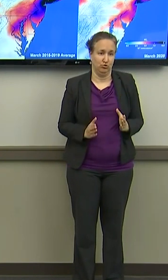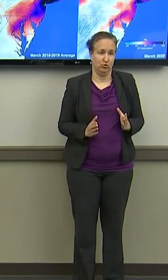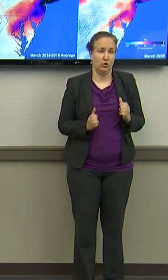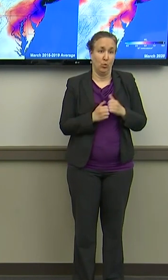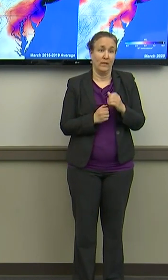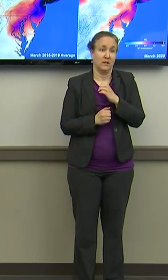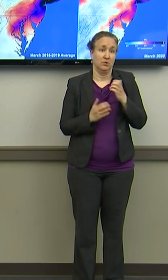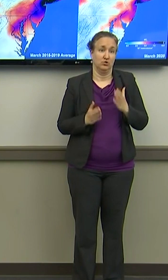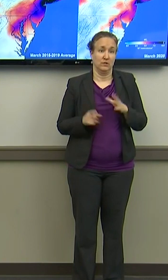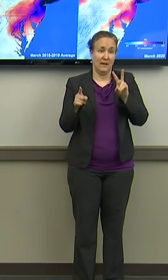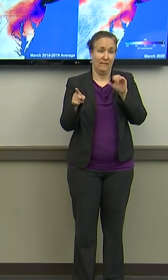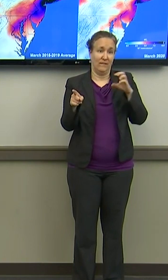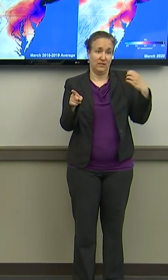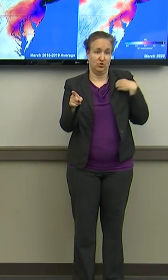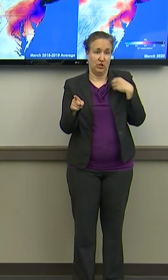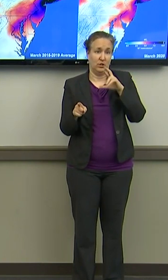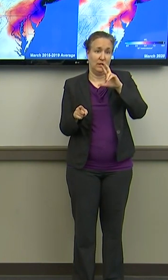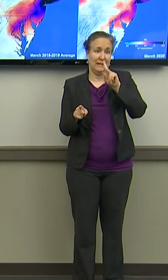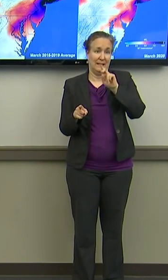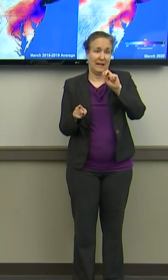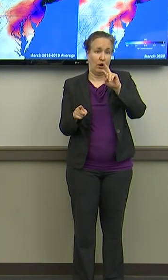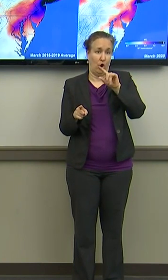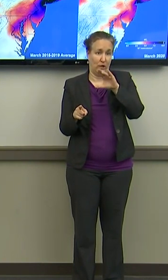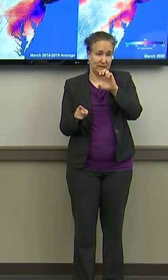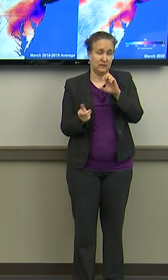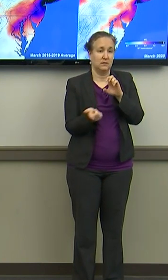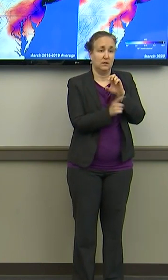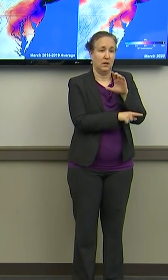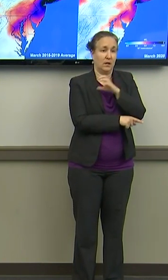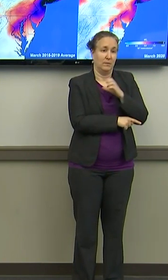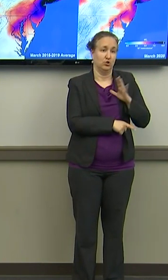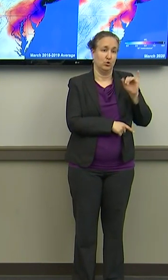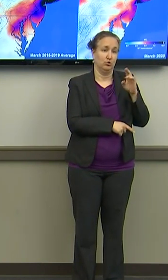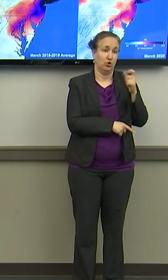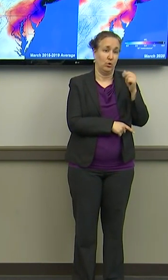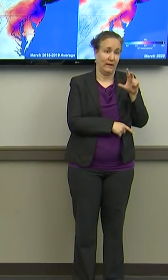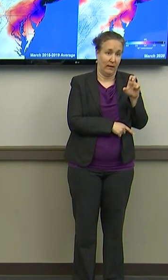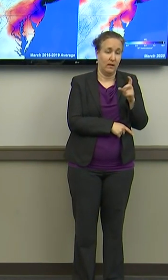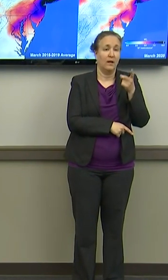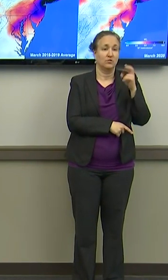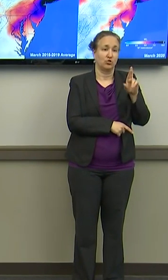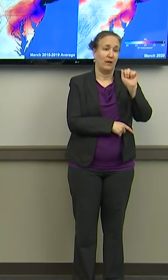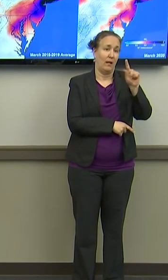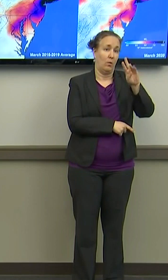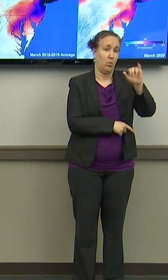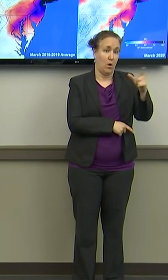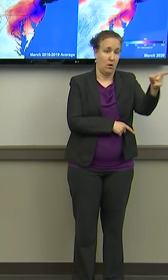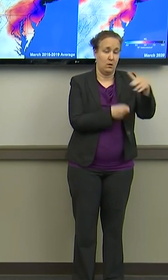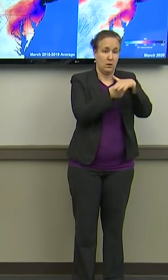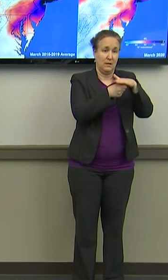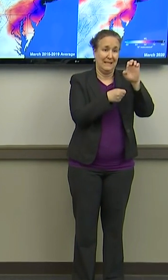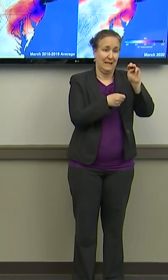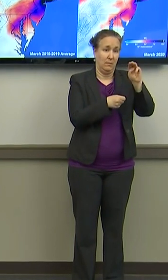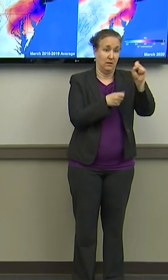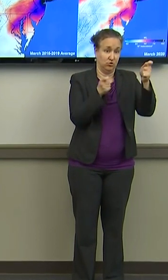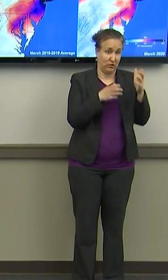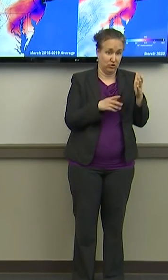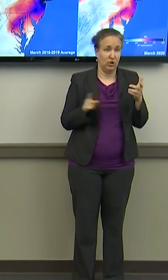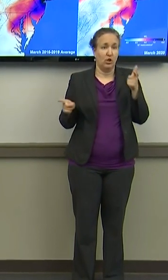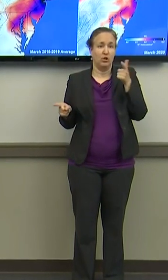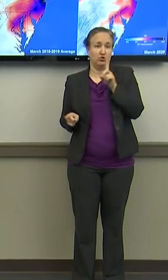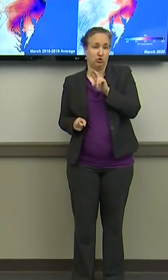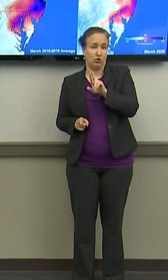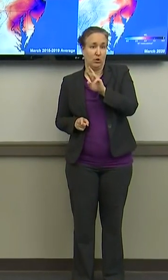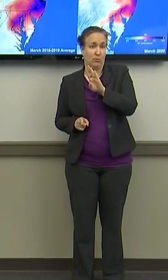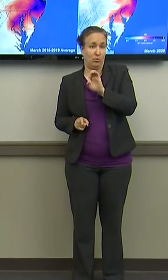fellow commissioners, Vice Chair, Commissioner Ken Lawrence, and Commissioner Joe Gale, Dr. Al Wong, Regional EMS Director, and Dr. Brenda